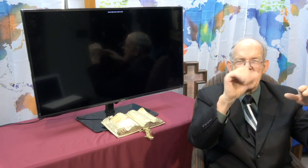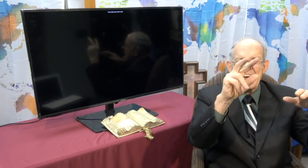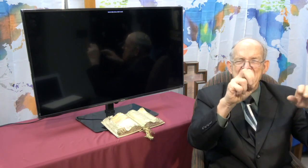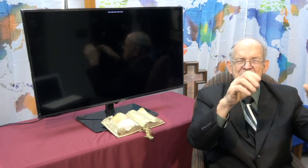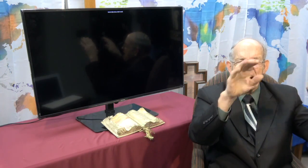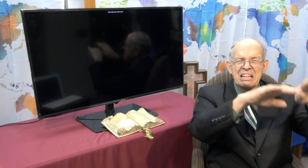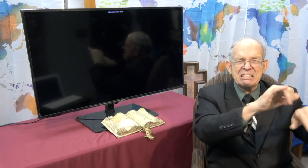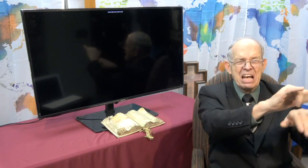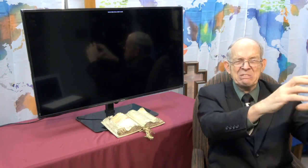Okay, buddy, say.